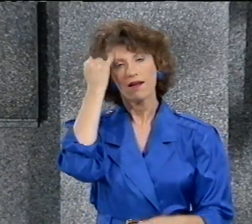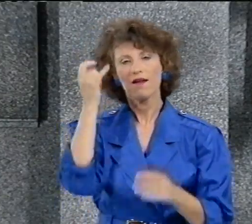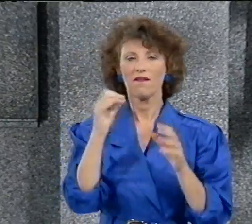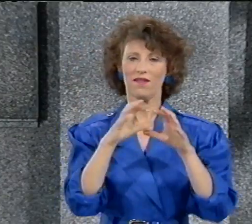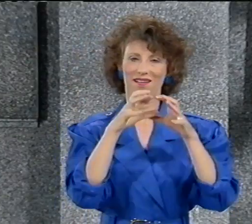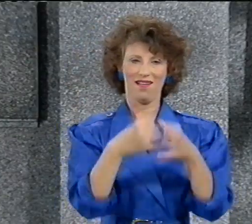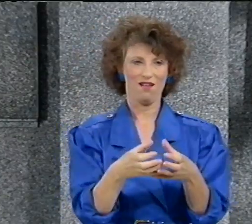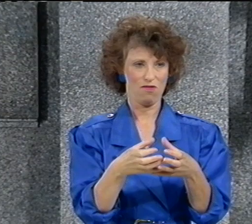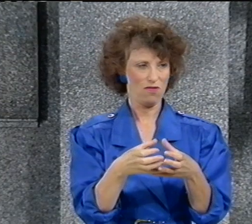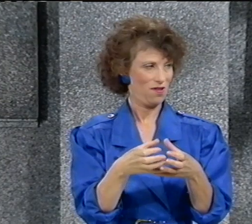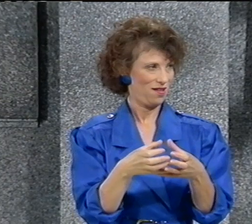bit harder.